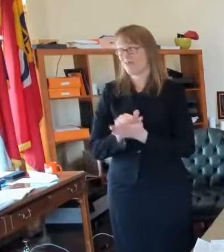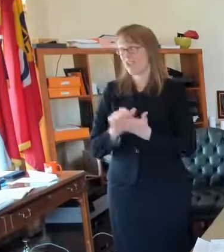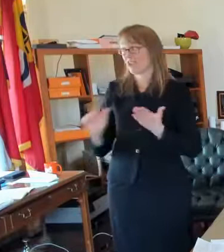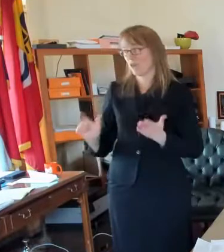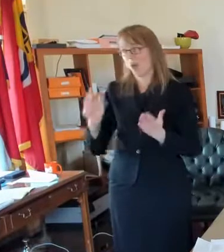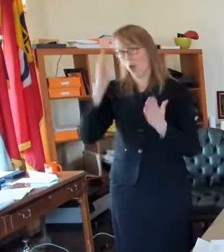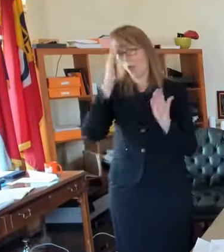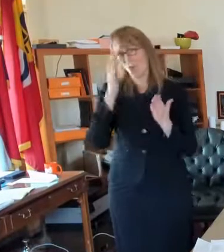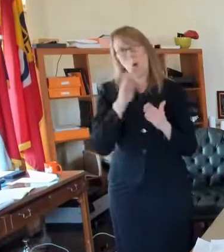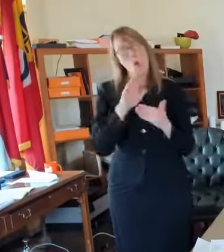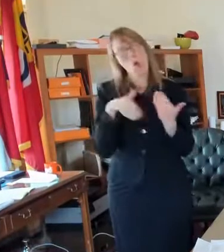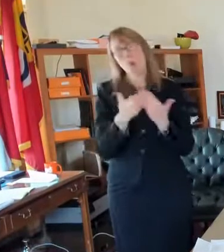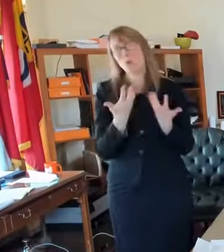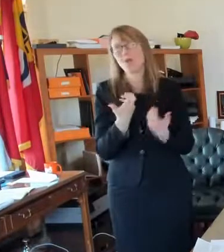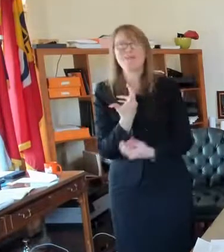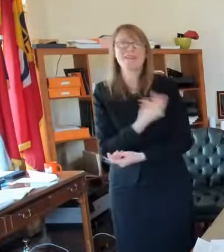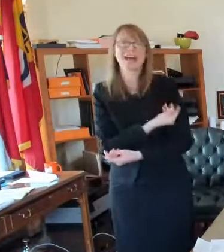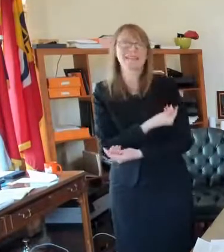it as quickly as possible.